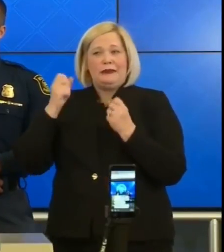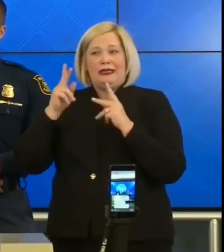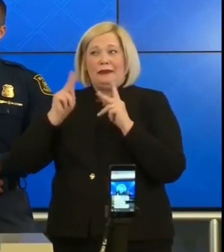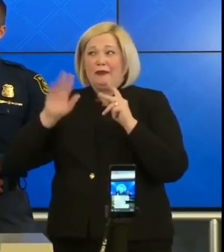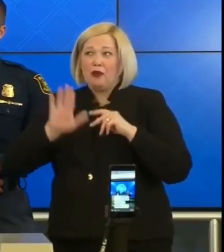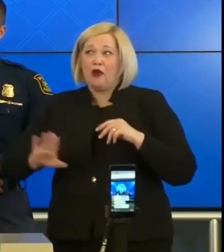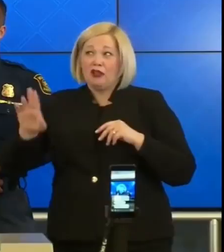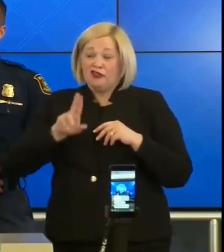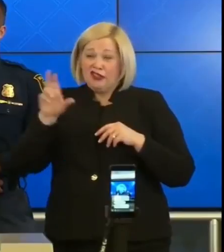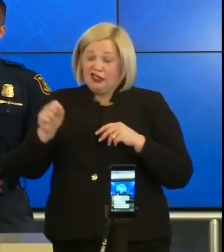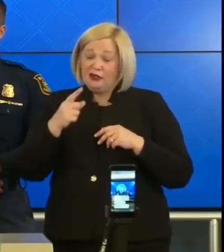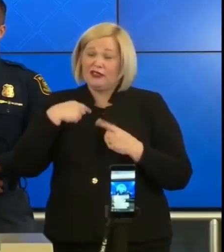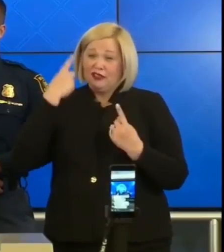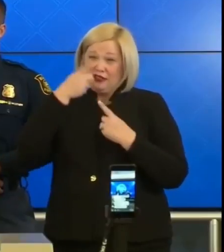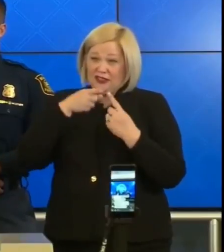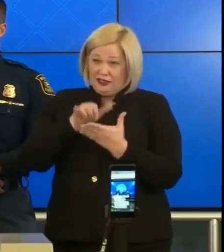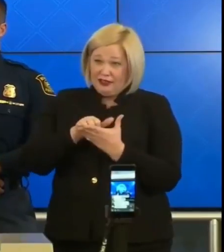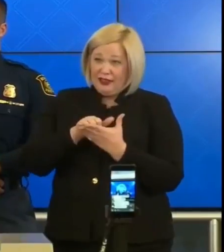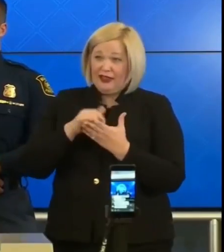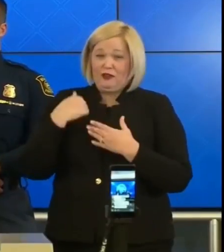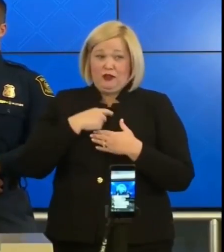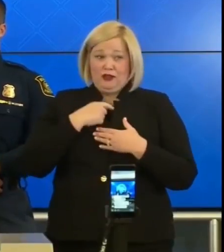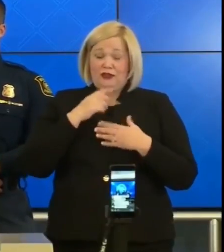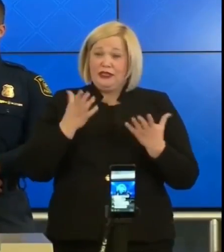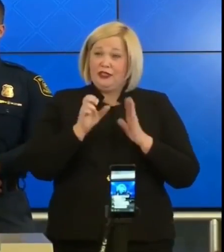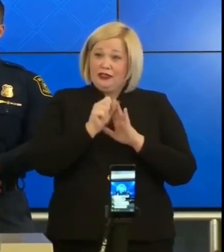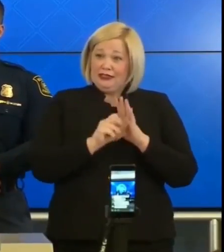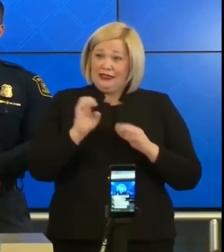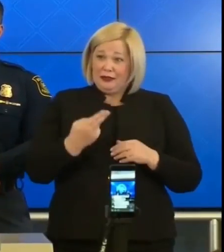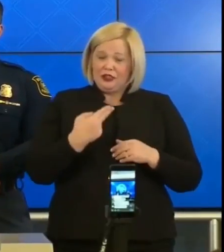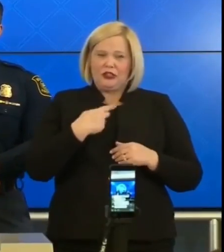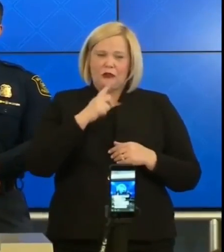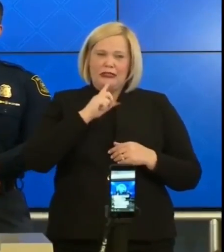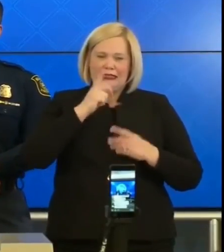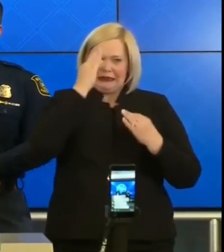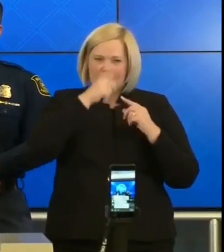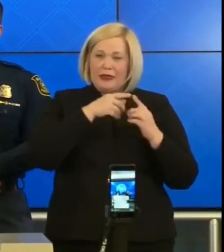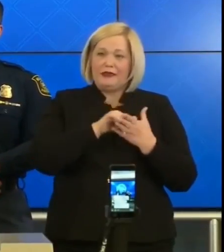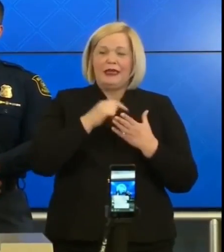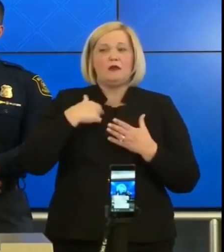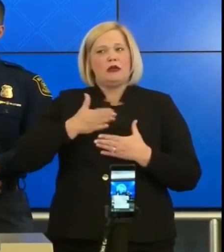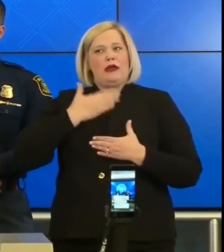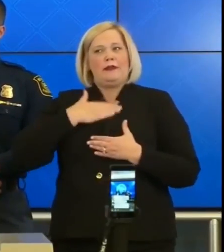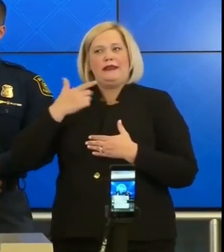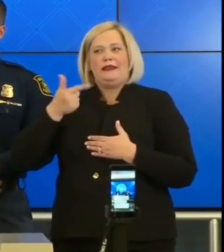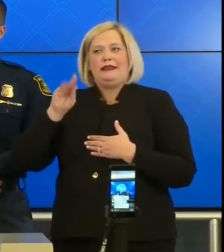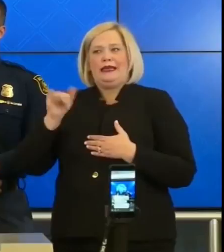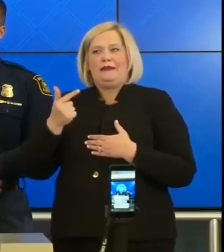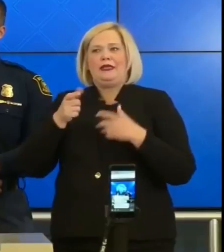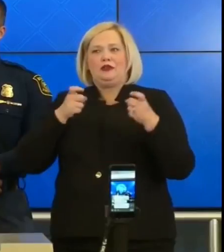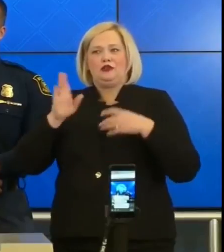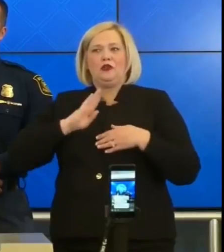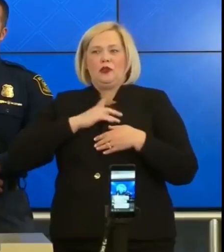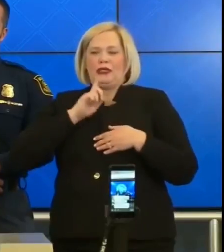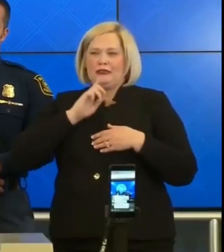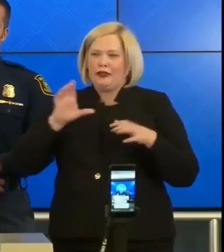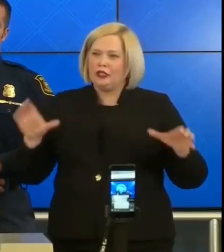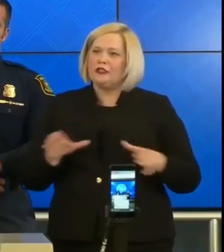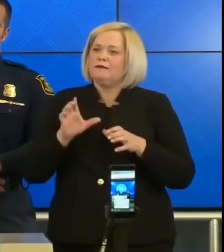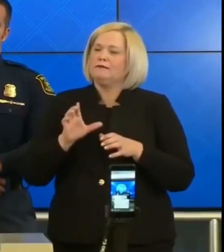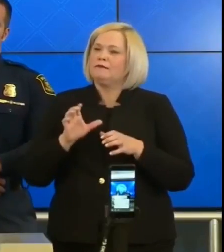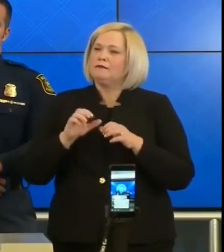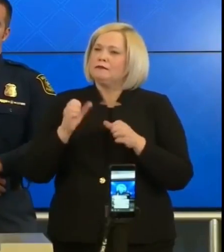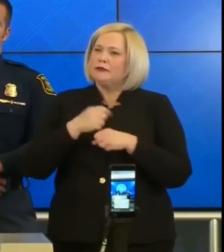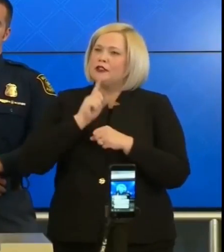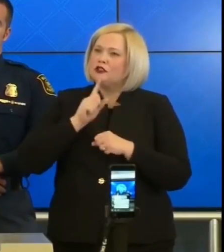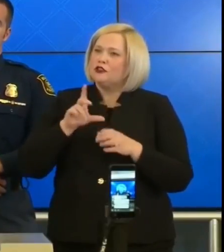something that we are taking a serious look at the state level, and glad to know that the Gaming Control Board is being so proactive. Can you